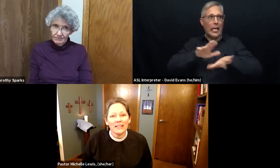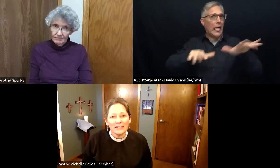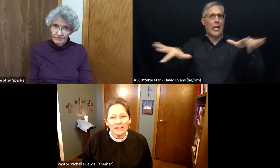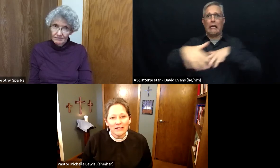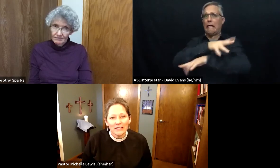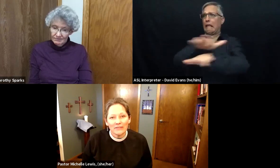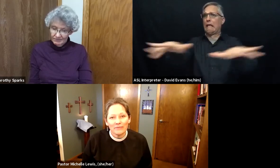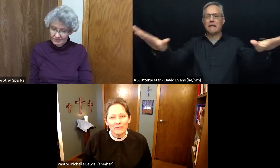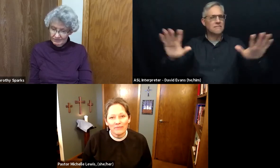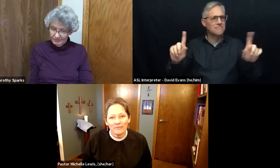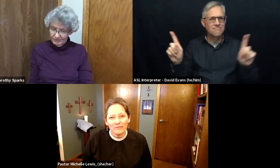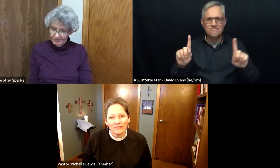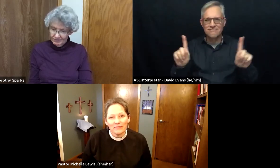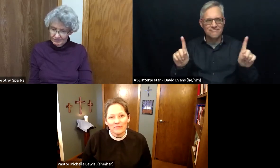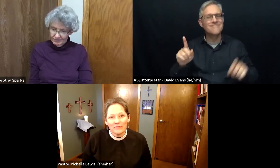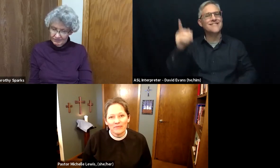God sends us.